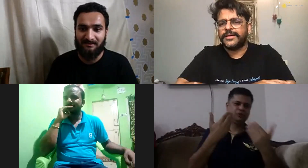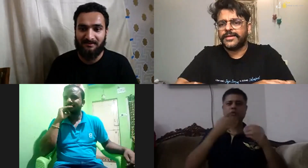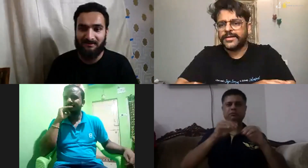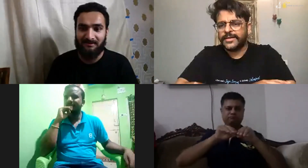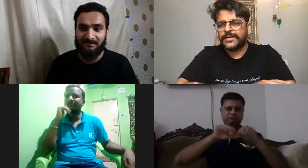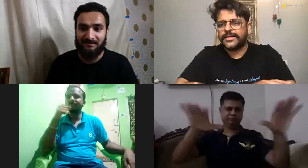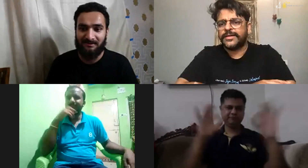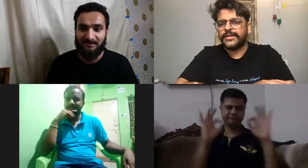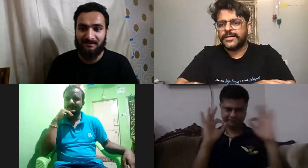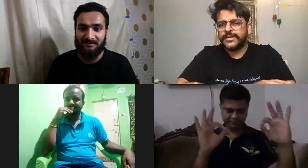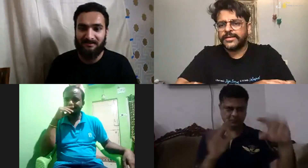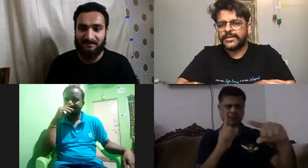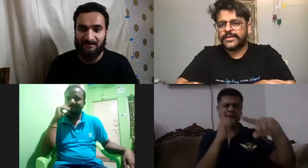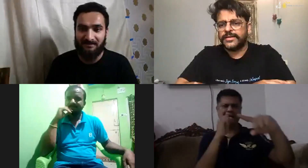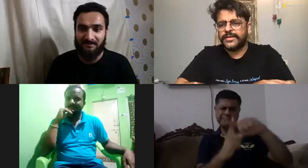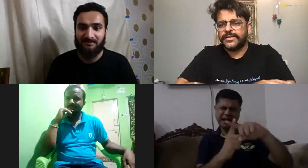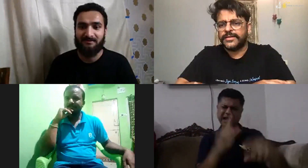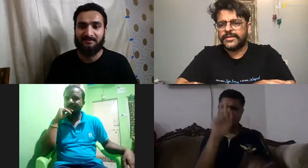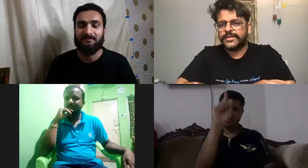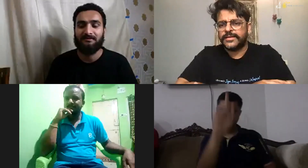communication facilitation, and the sales have been pretty good.